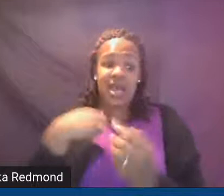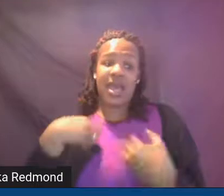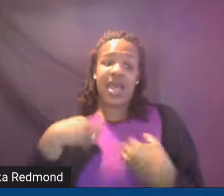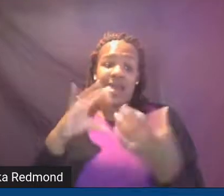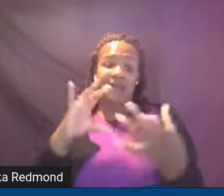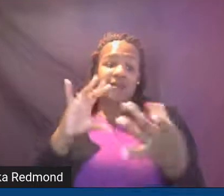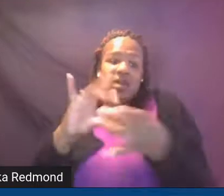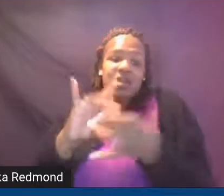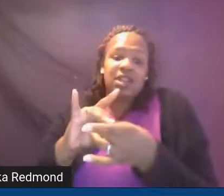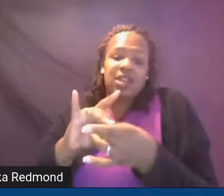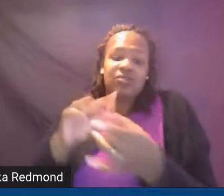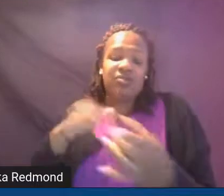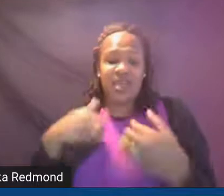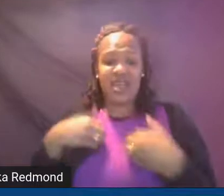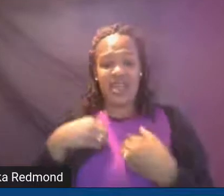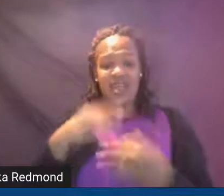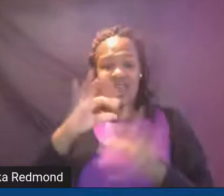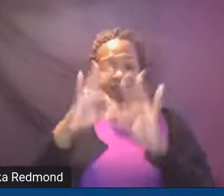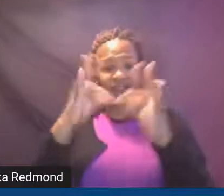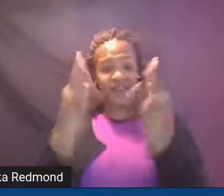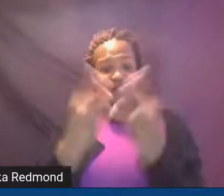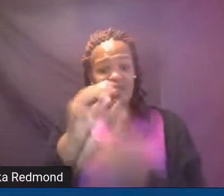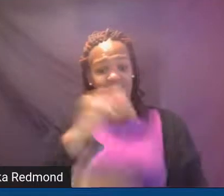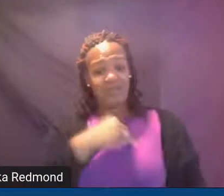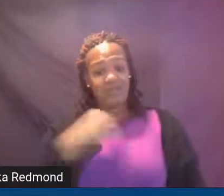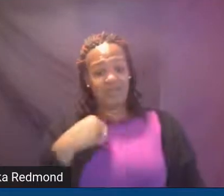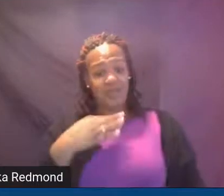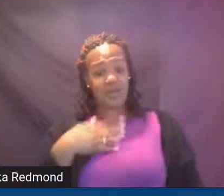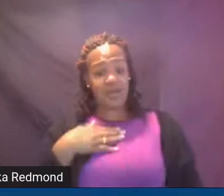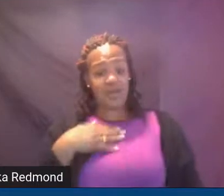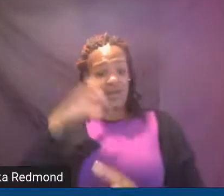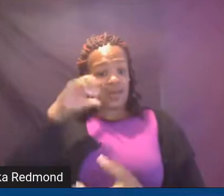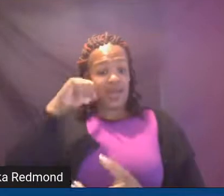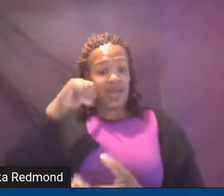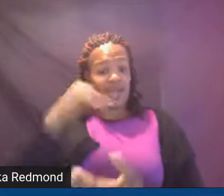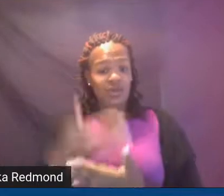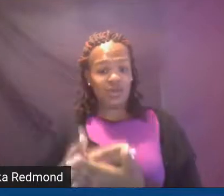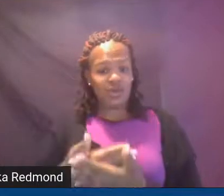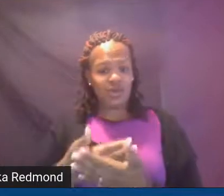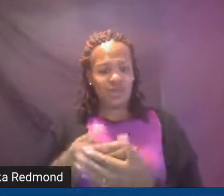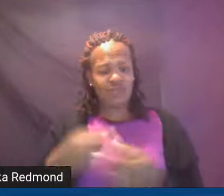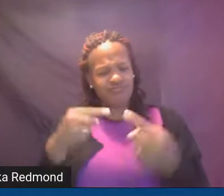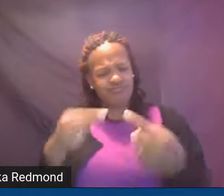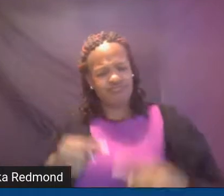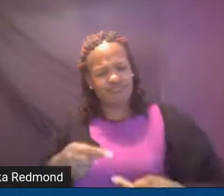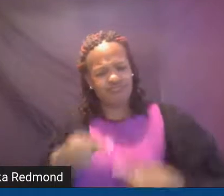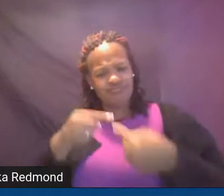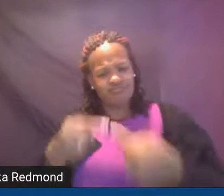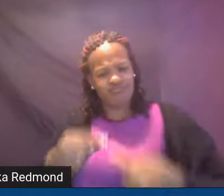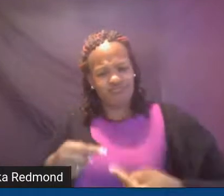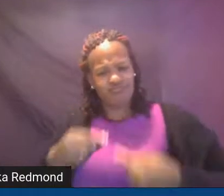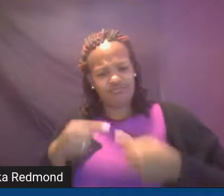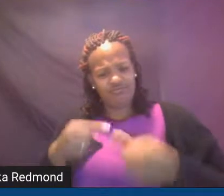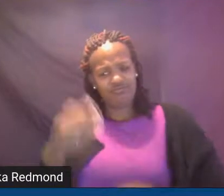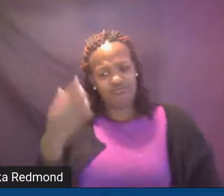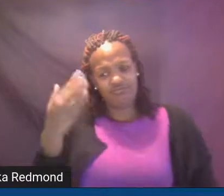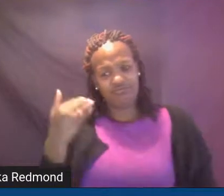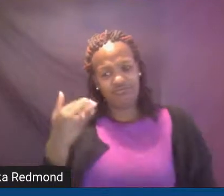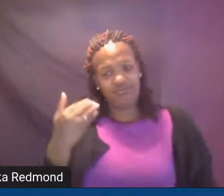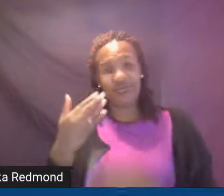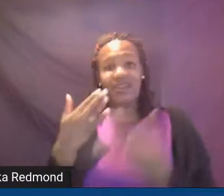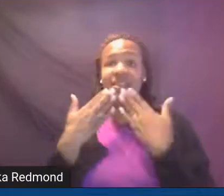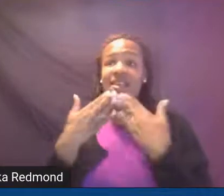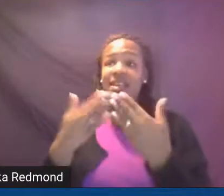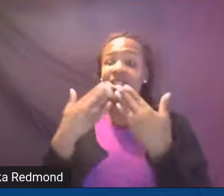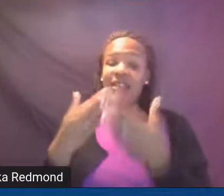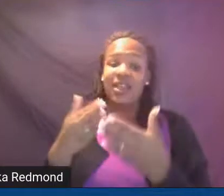member, my daughter, who has had some struggles in the past, and I thankfully she's overcome